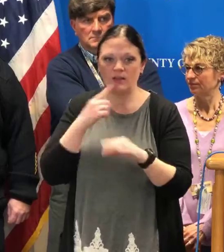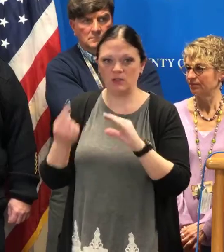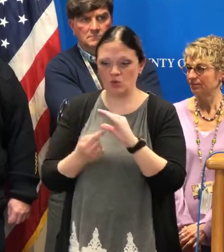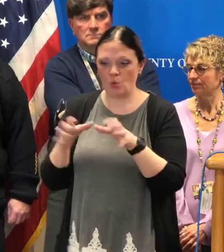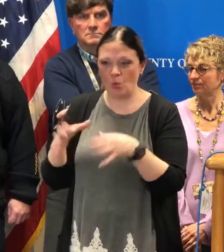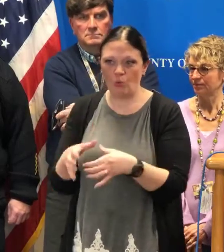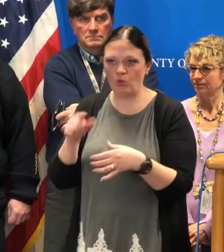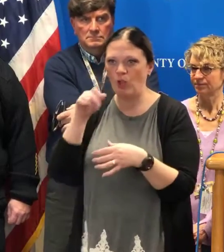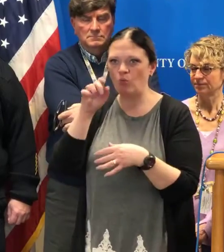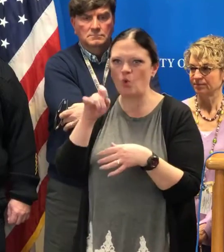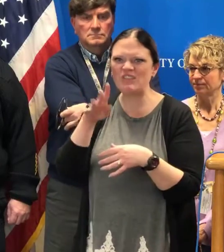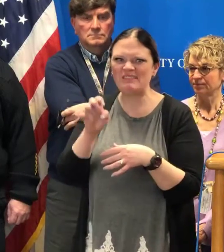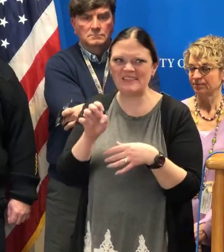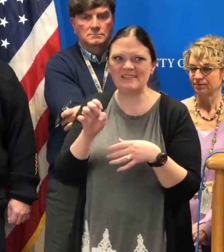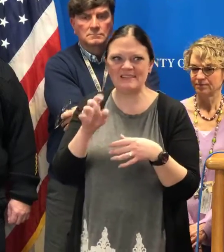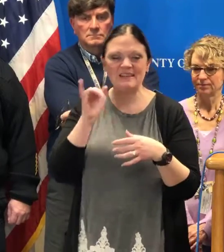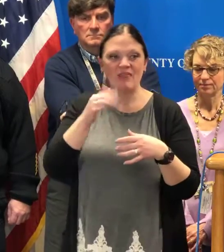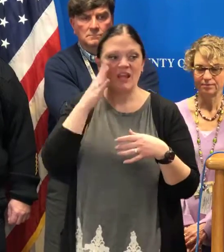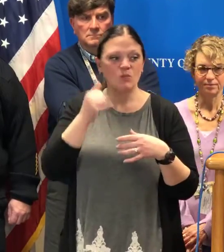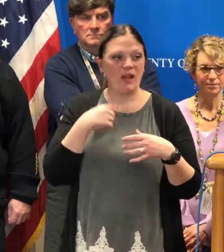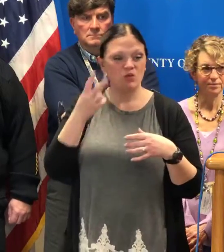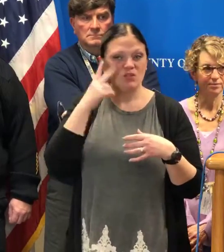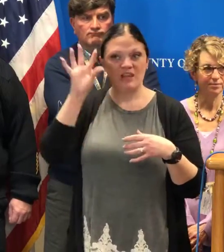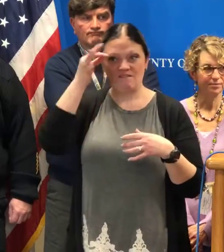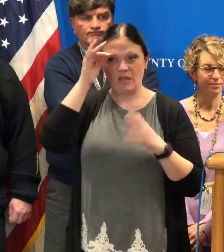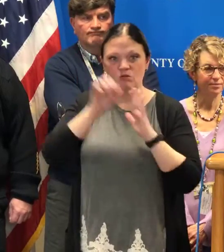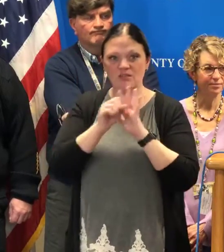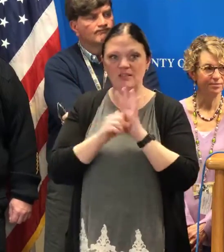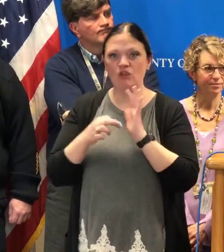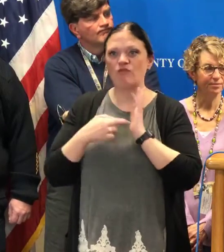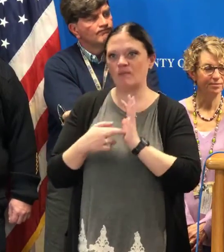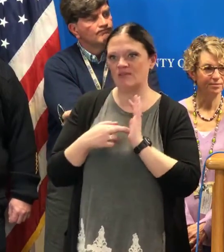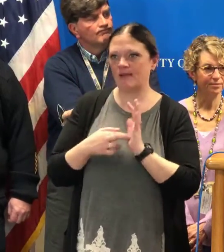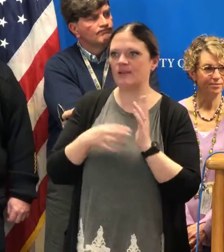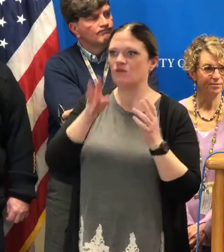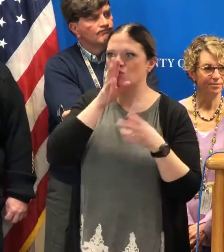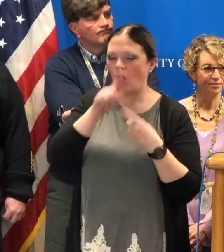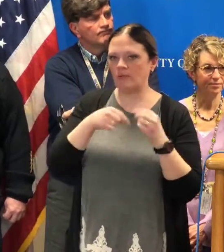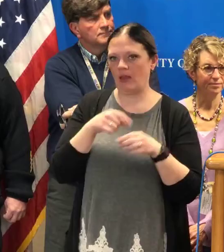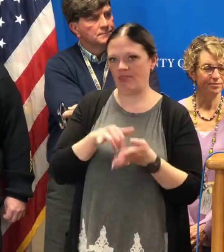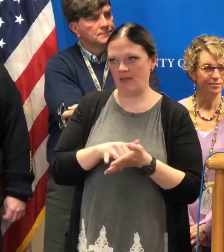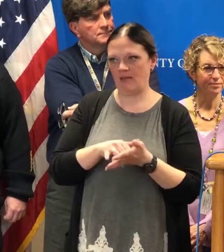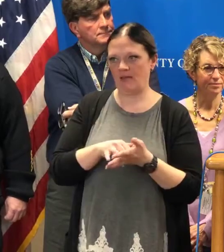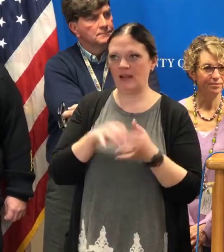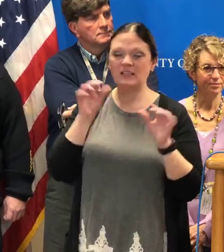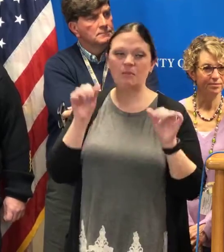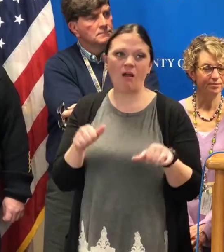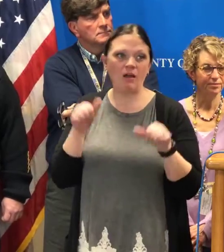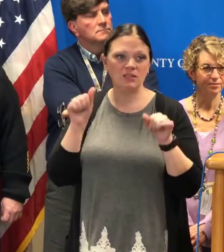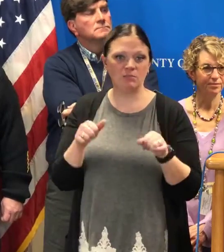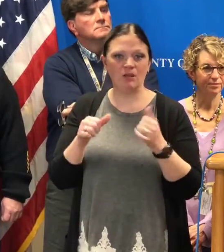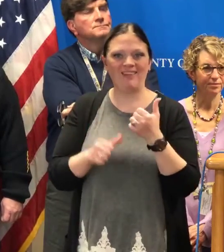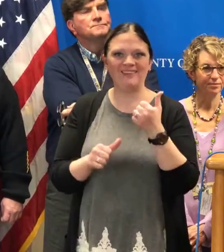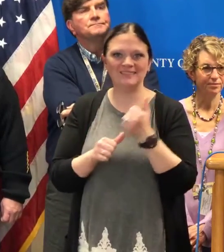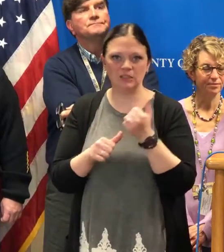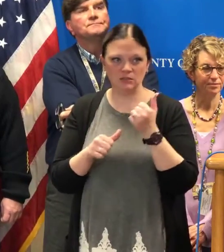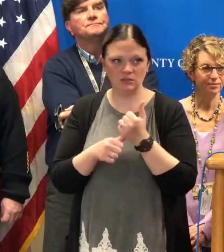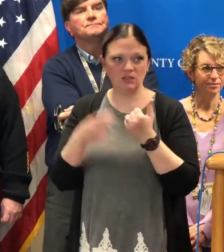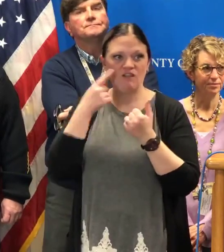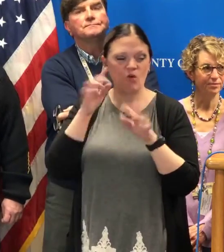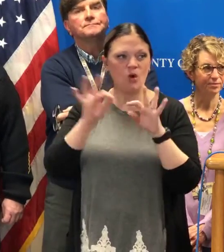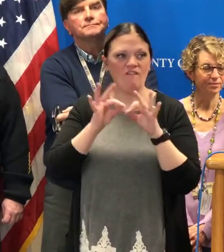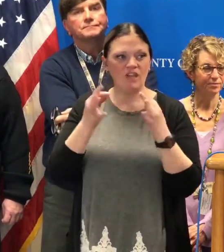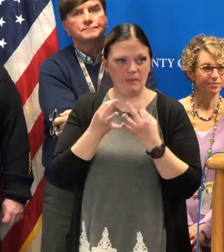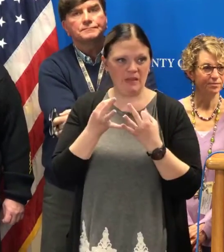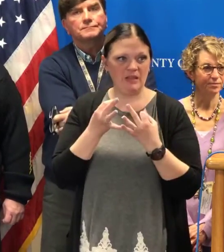quarantined. That is why you're seeing federal and state representatives talk about that as a possible assistance for